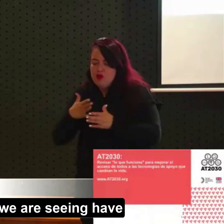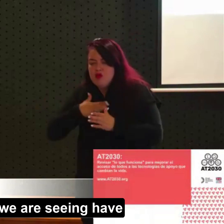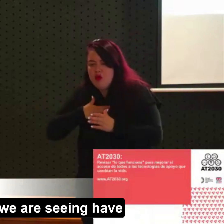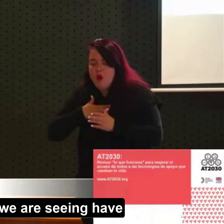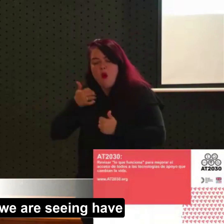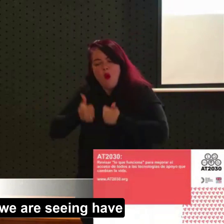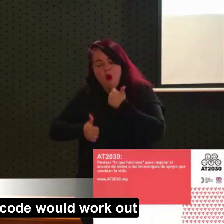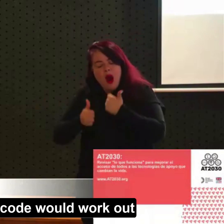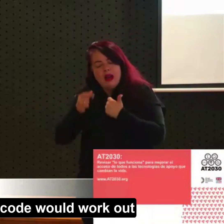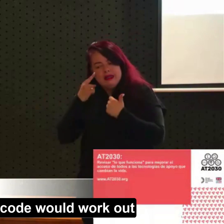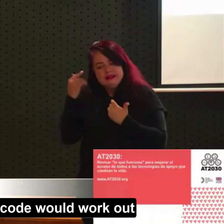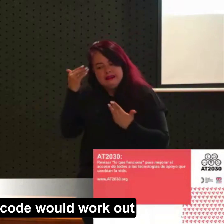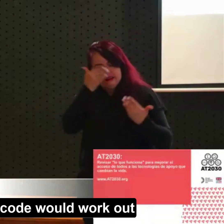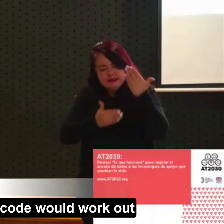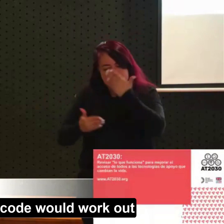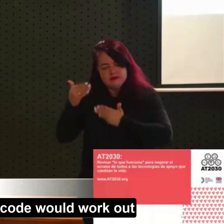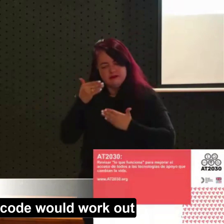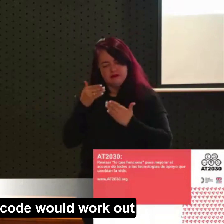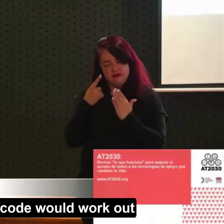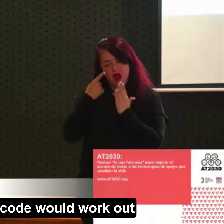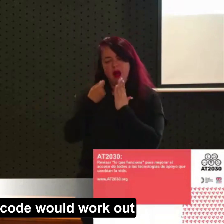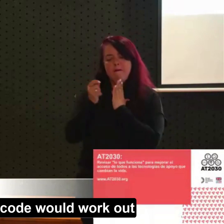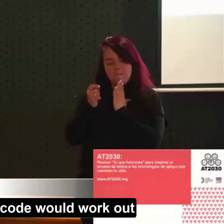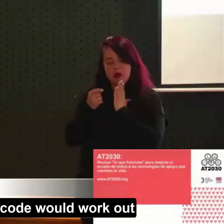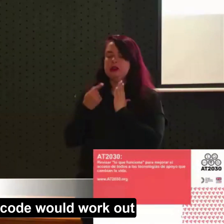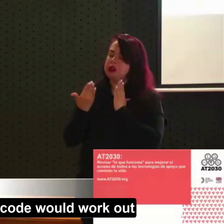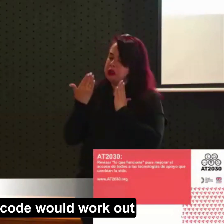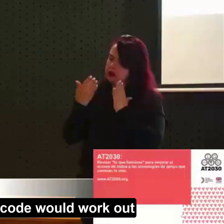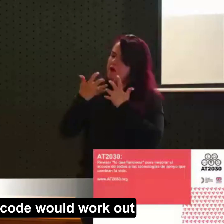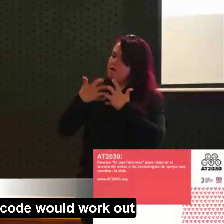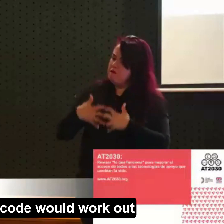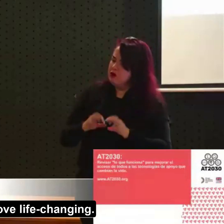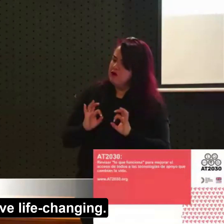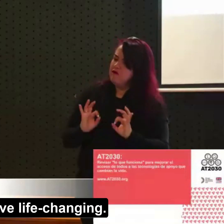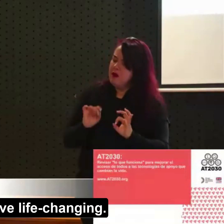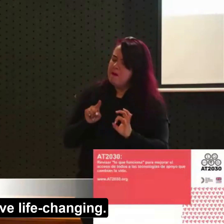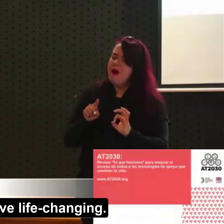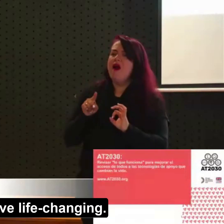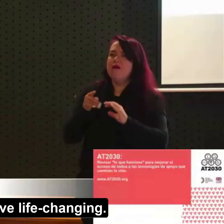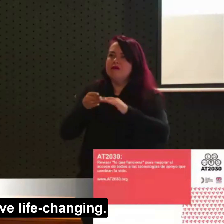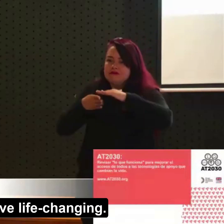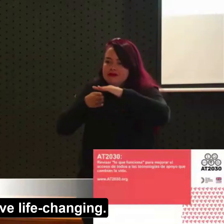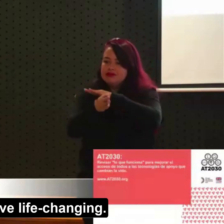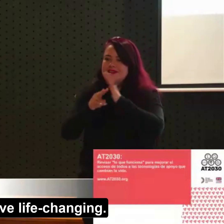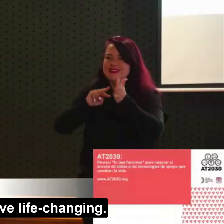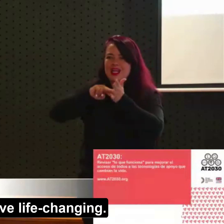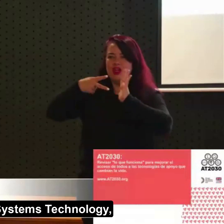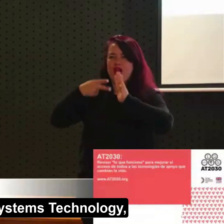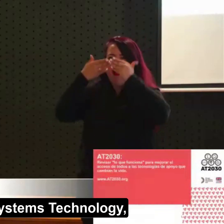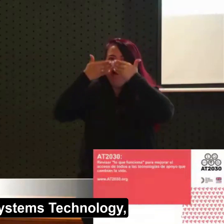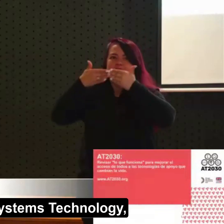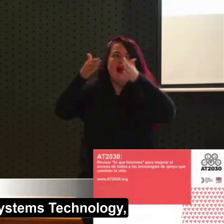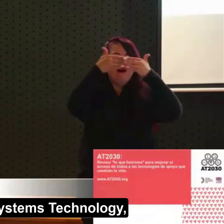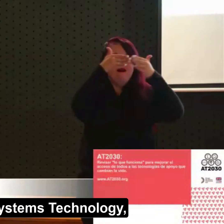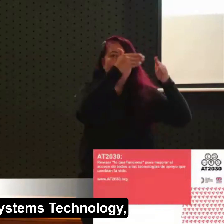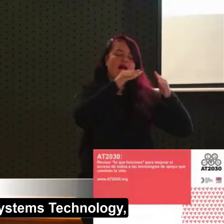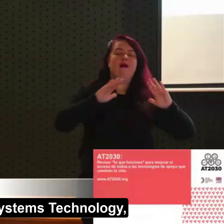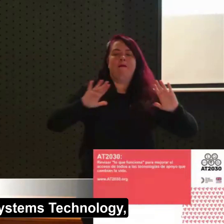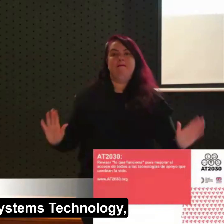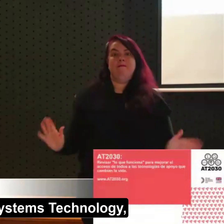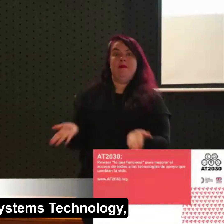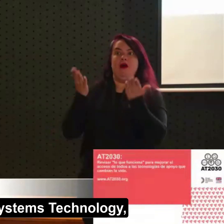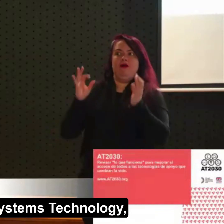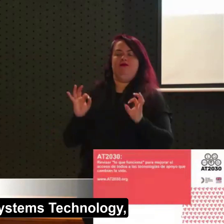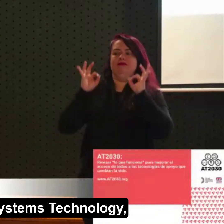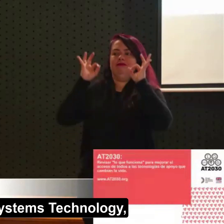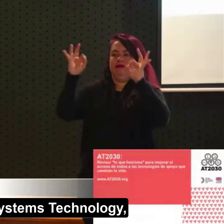we are seeing testing what, quote unquote, what works to improve life-changing AT